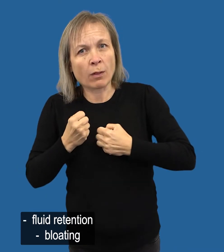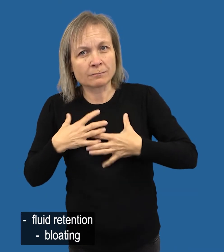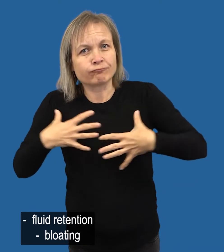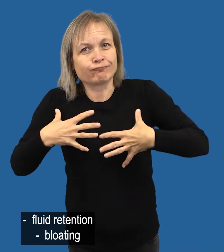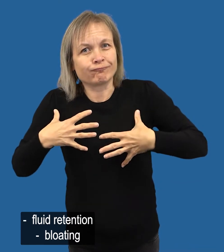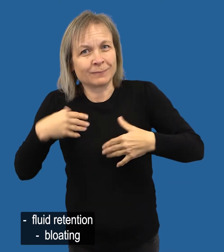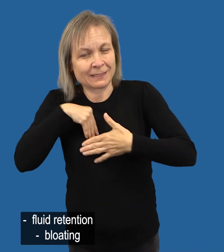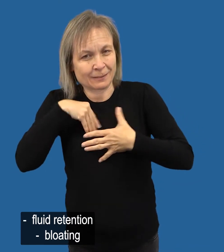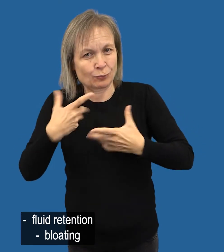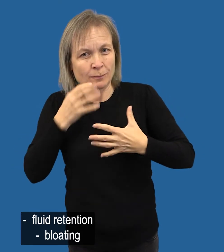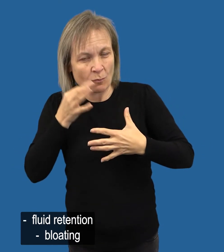fluid retention, bloating,